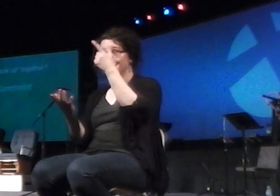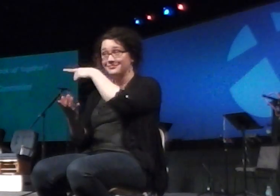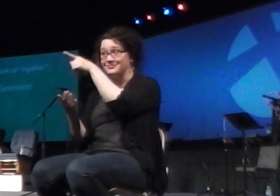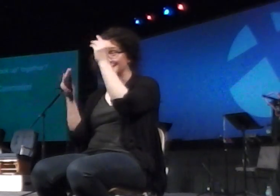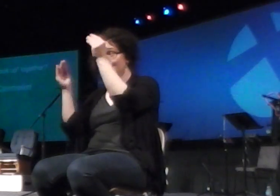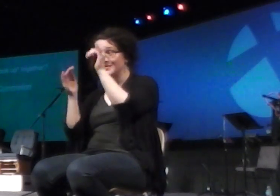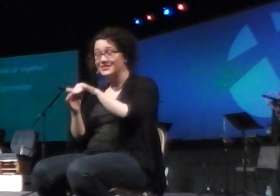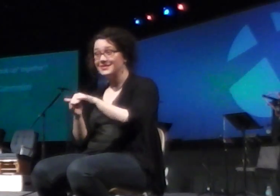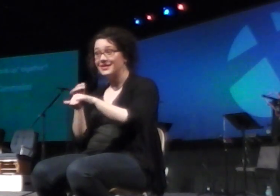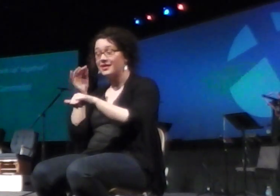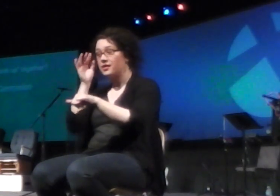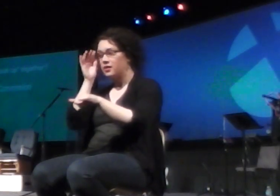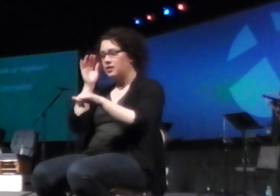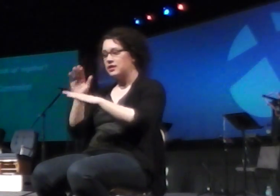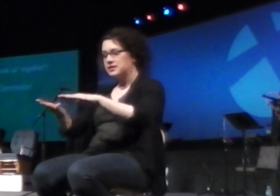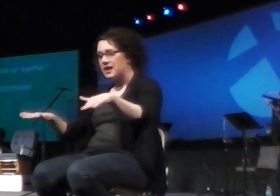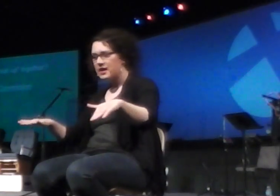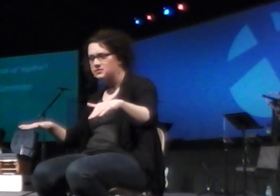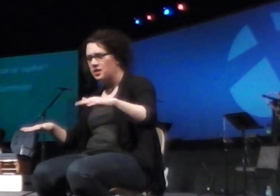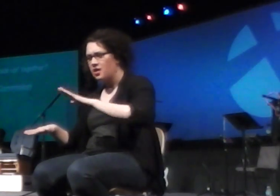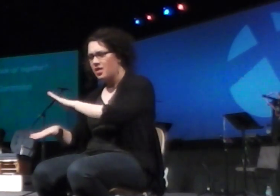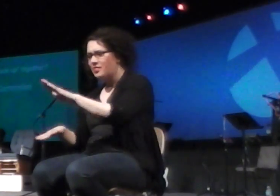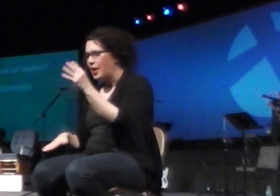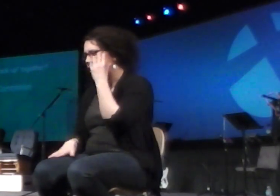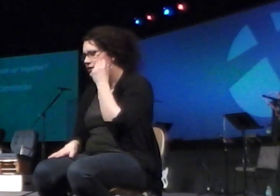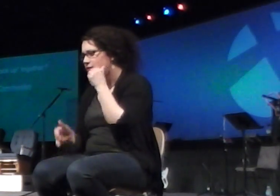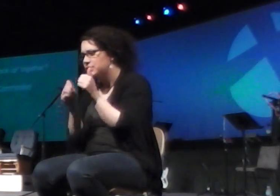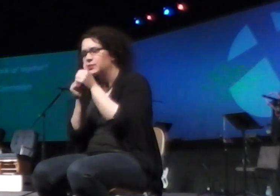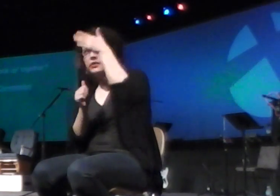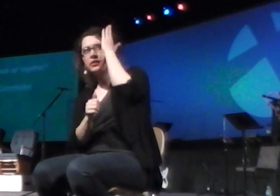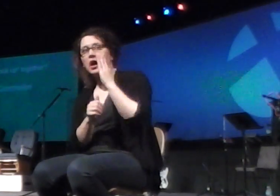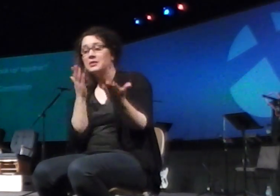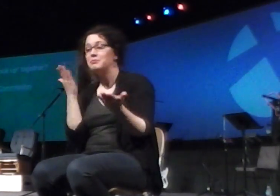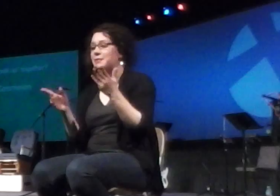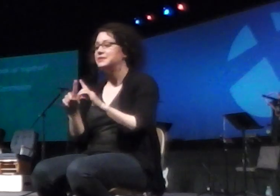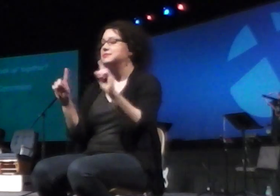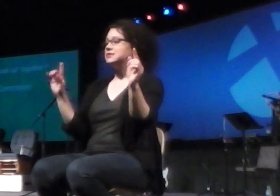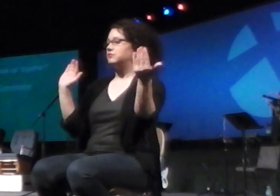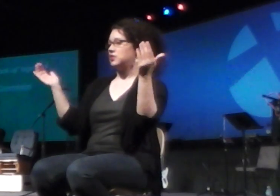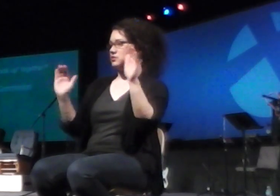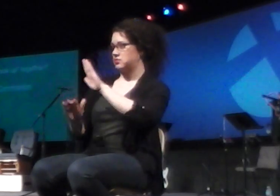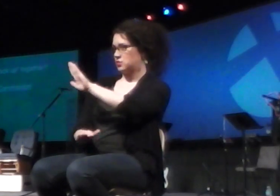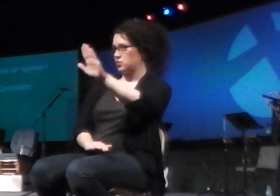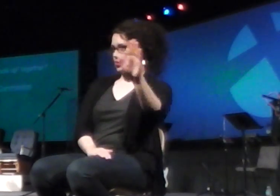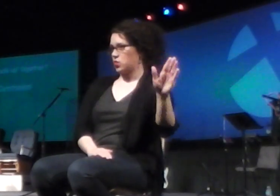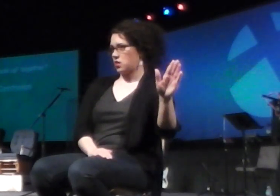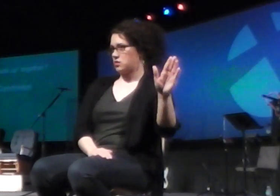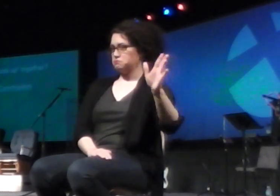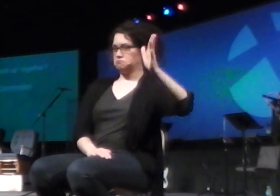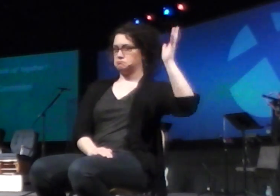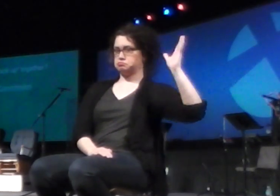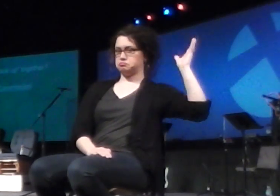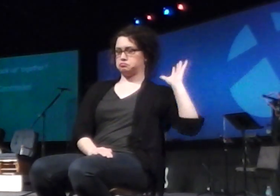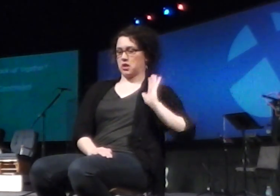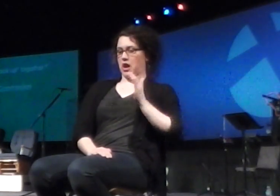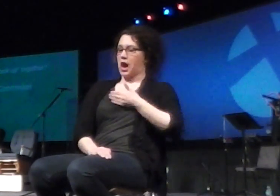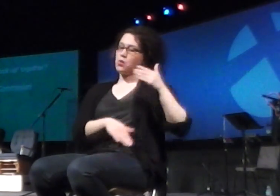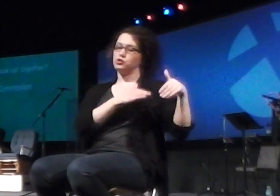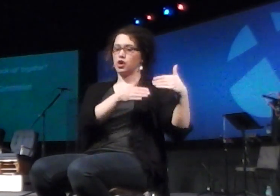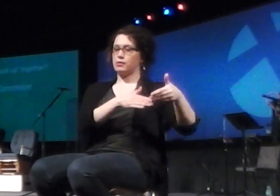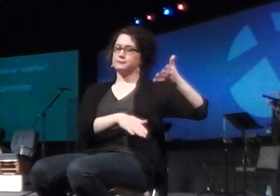The way they hear God's voice and the way they respond, it might look different, it might be a little bit different than the way it was for our